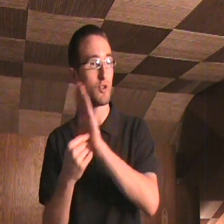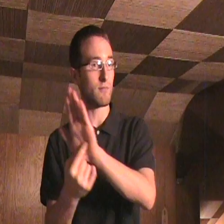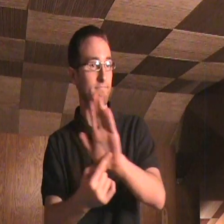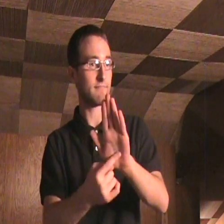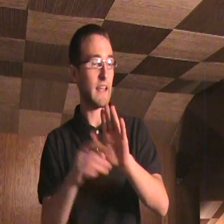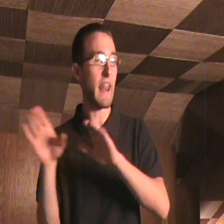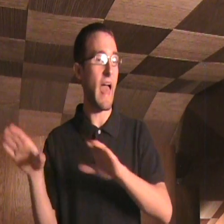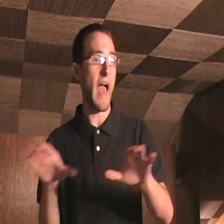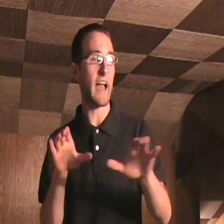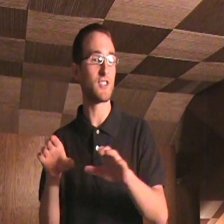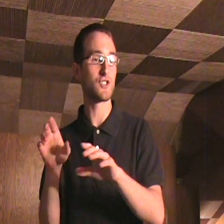besides walking.